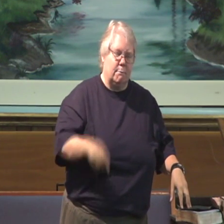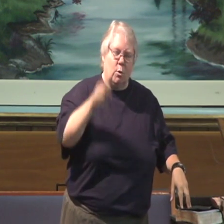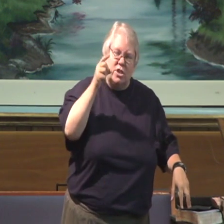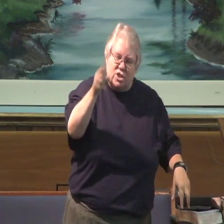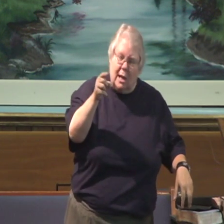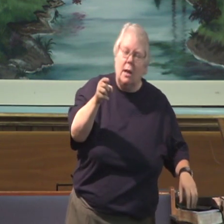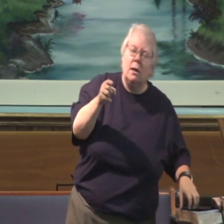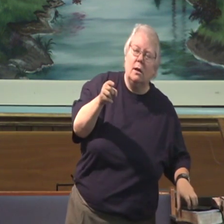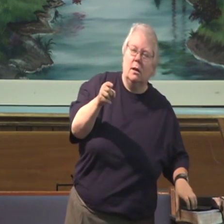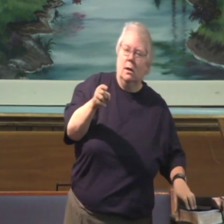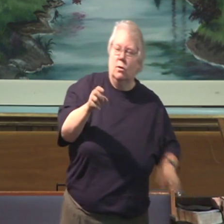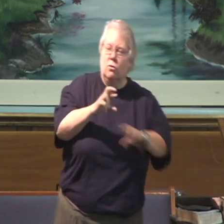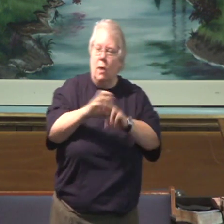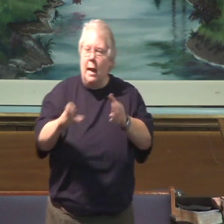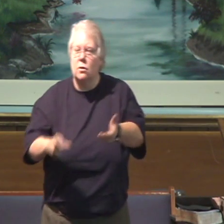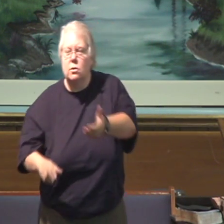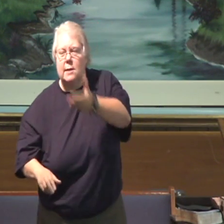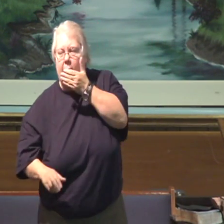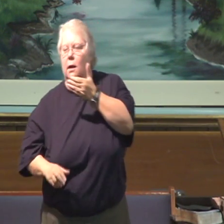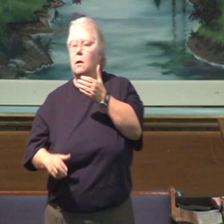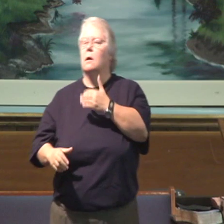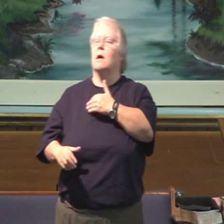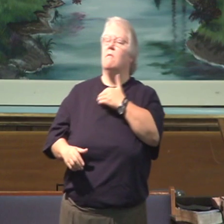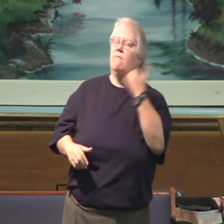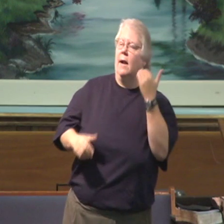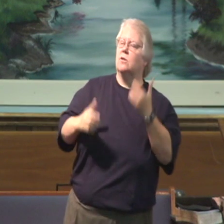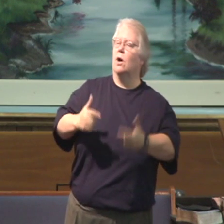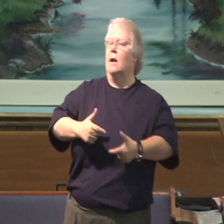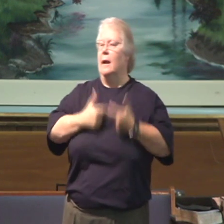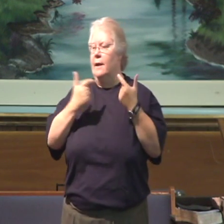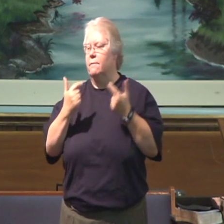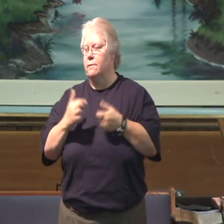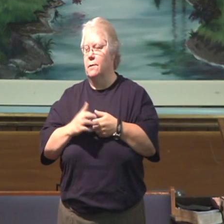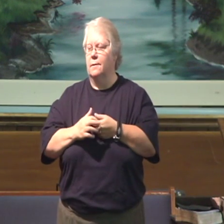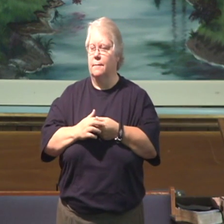saved. But she is willing to take and finish her life.